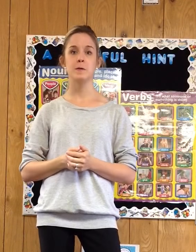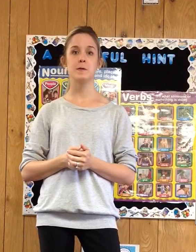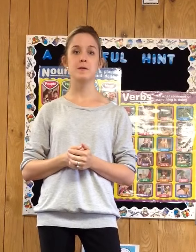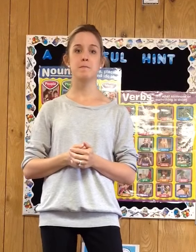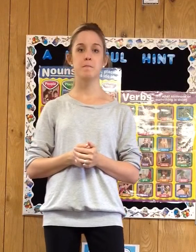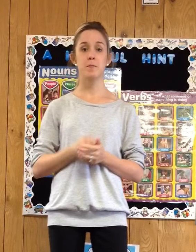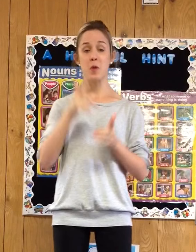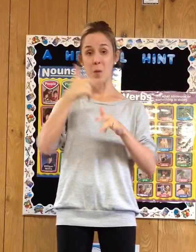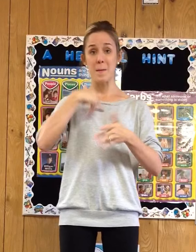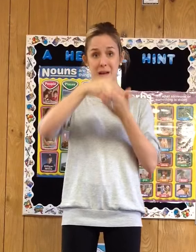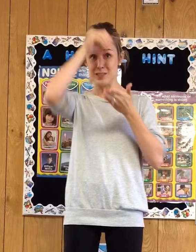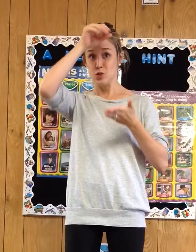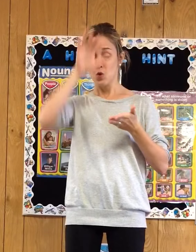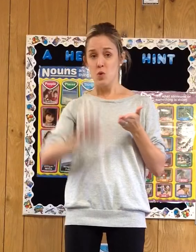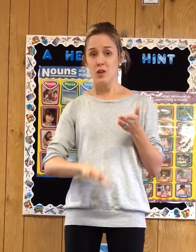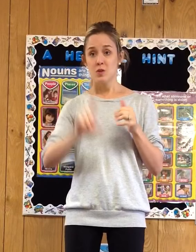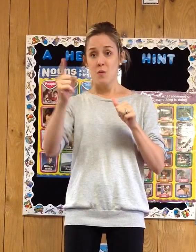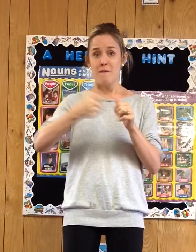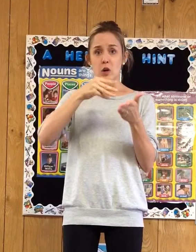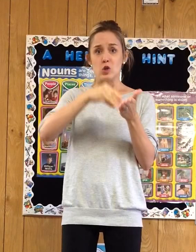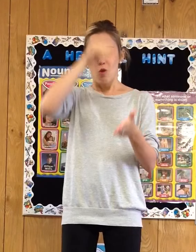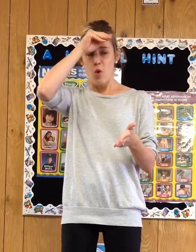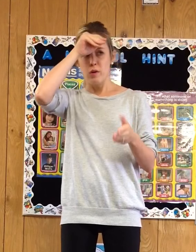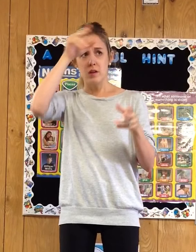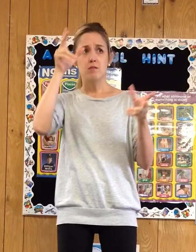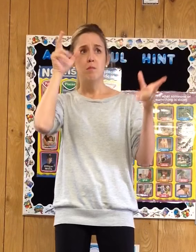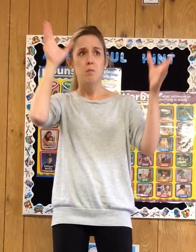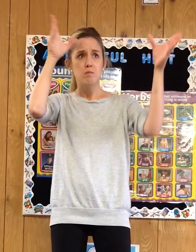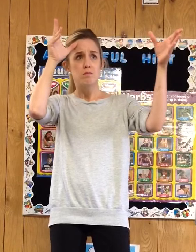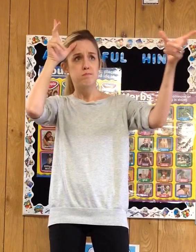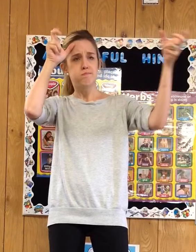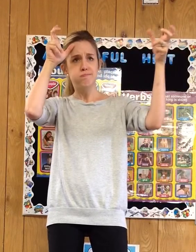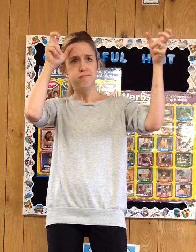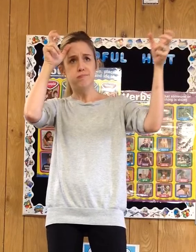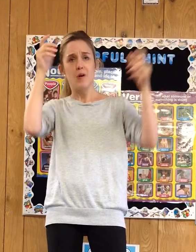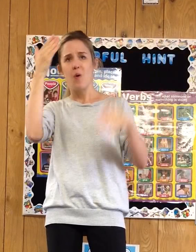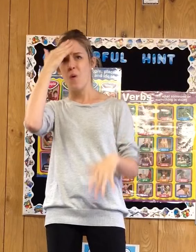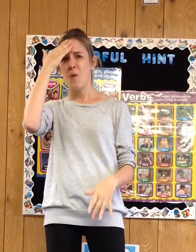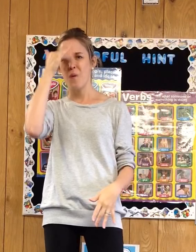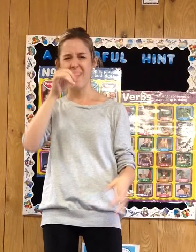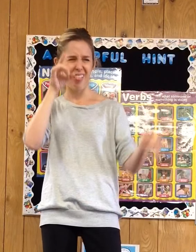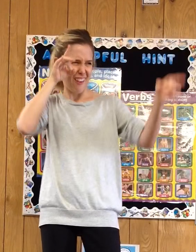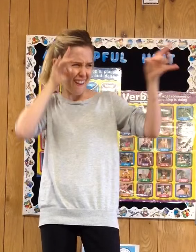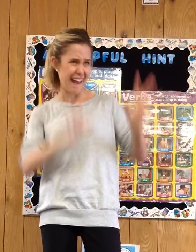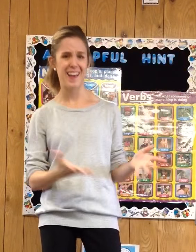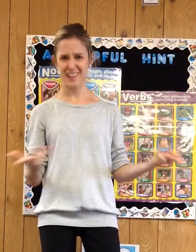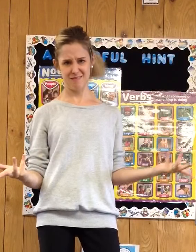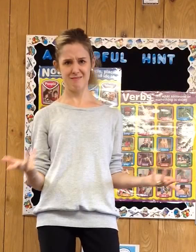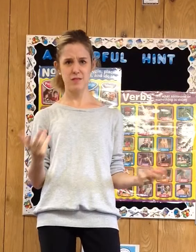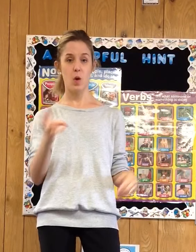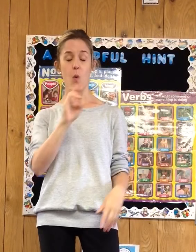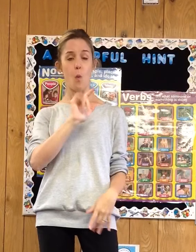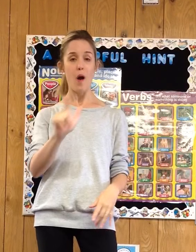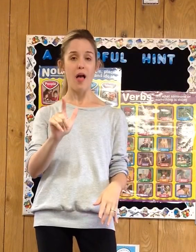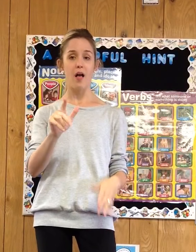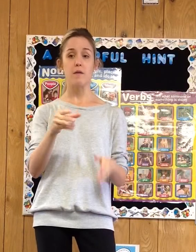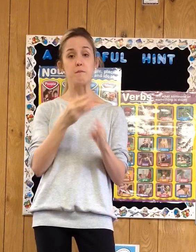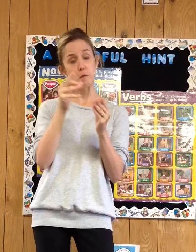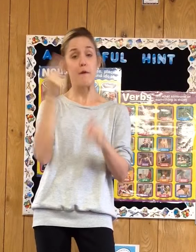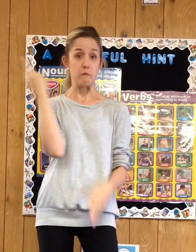So when my students were first learning this, why did they hate it so much? Well, there were a couple reasons.